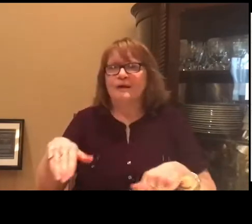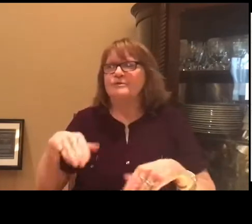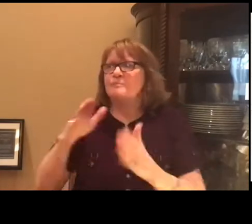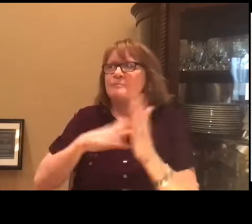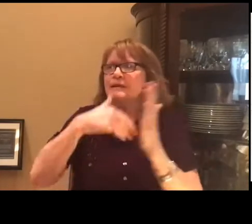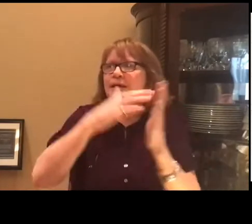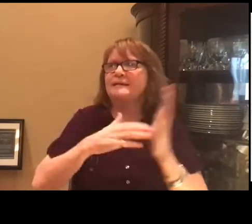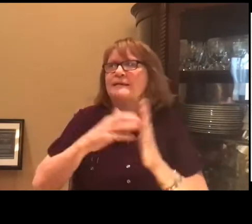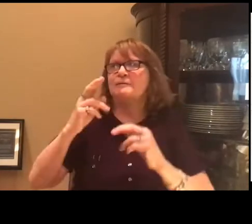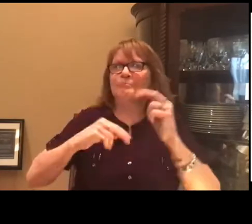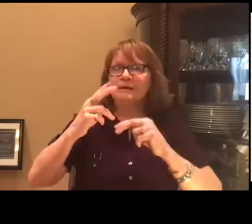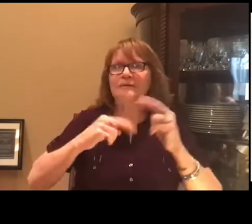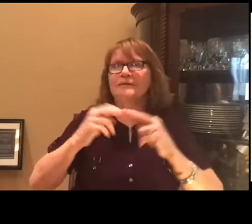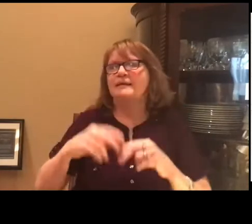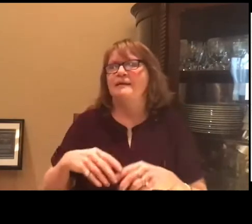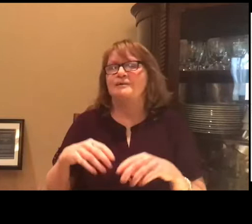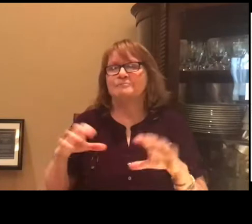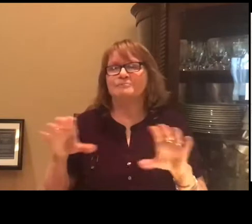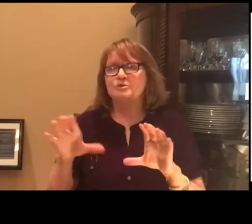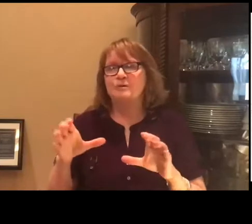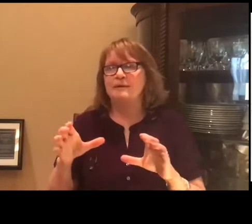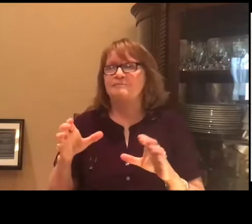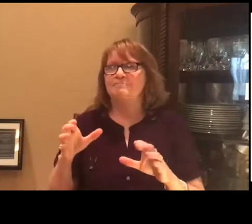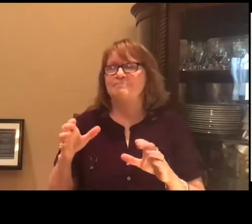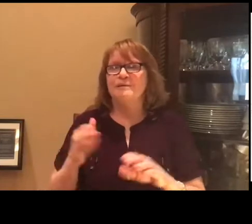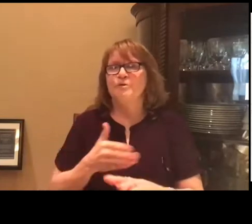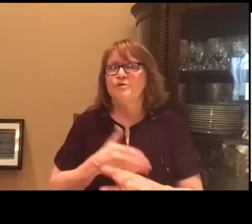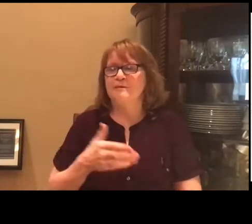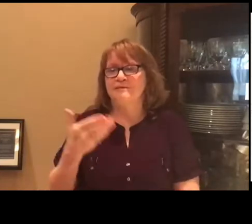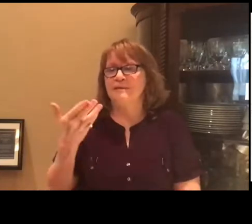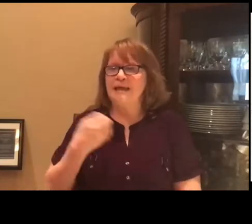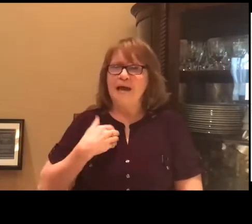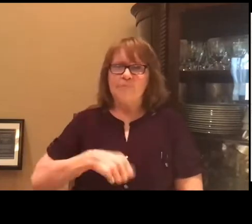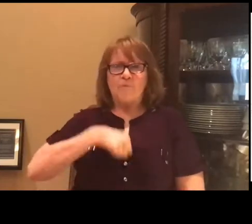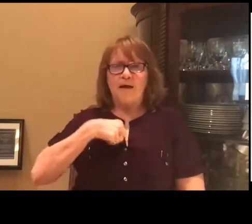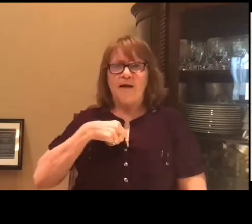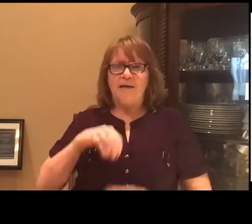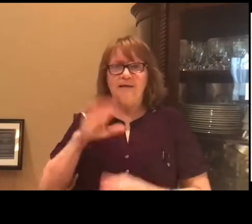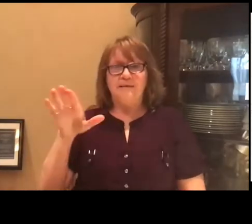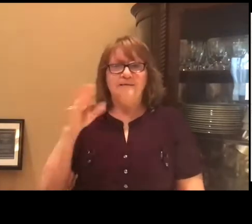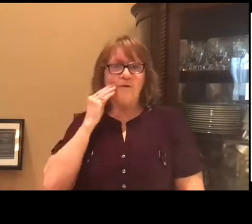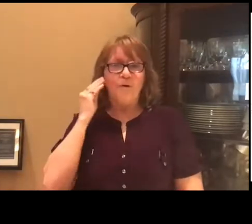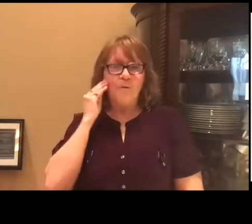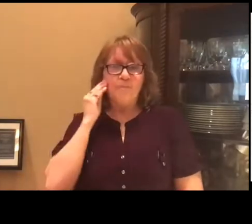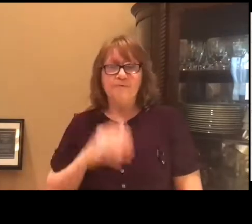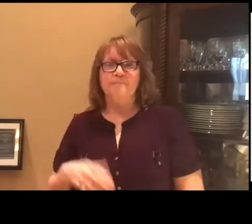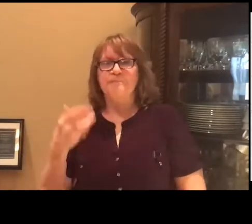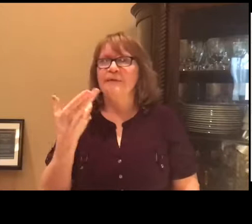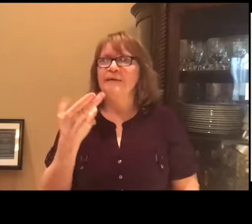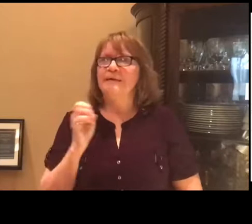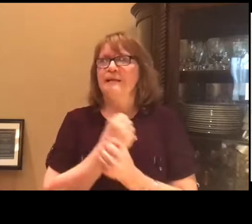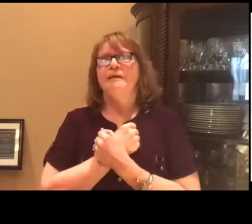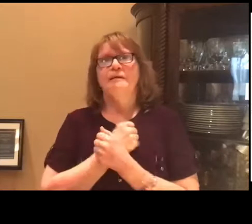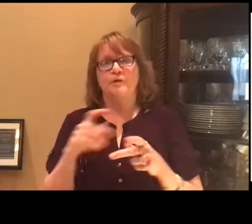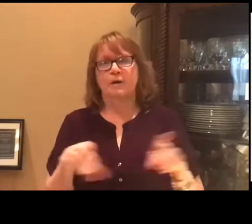He had great pride in his homes. He loved to have parties and celebrate events